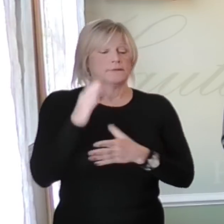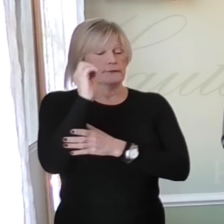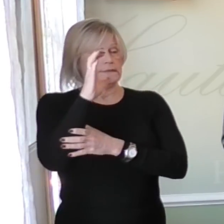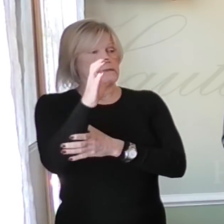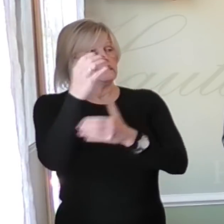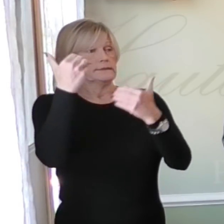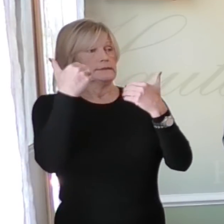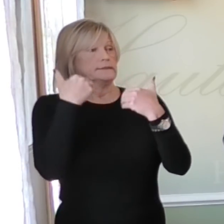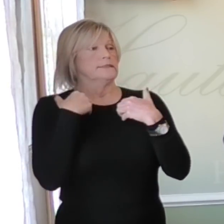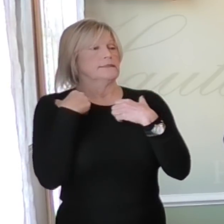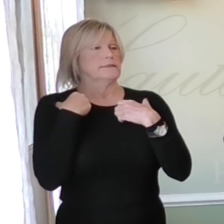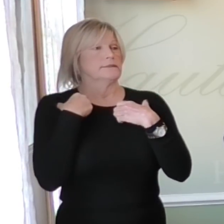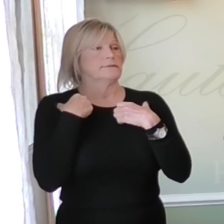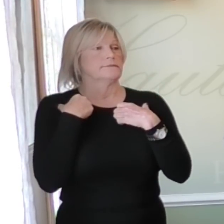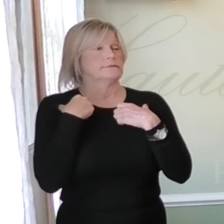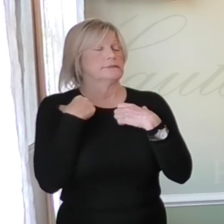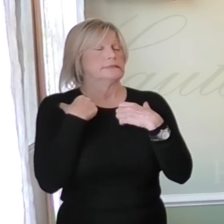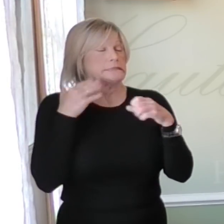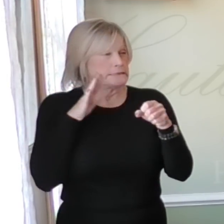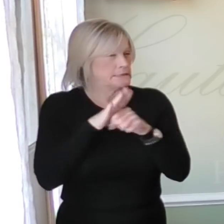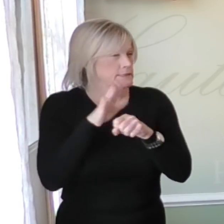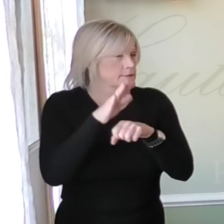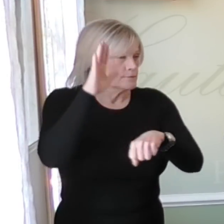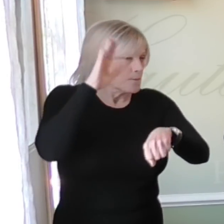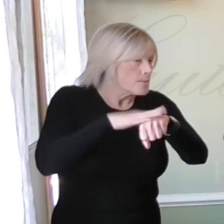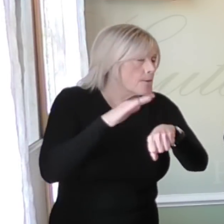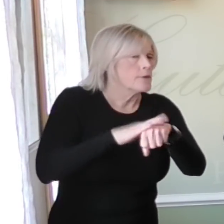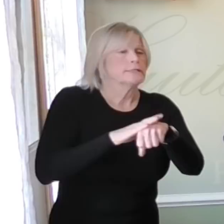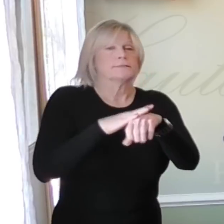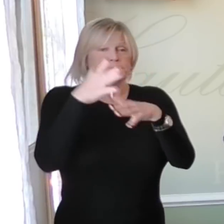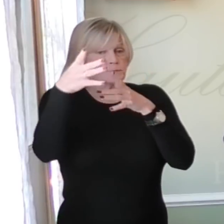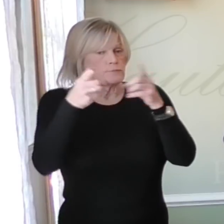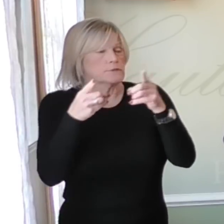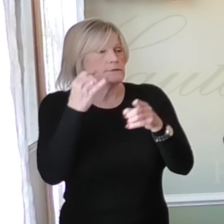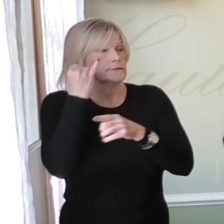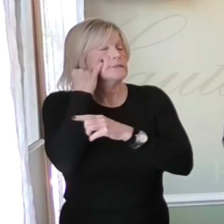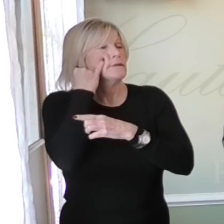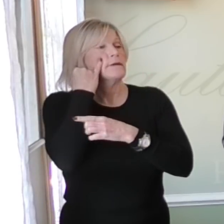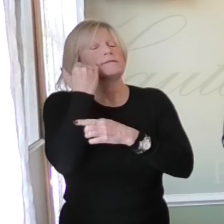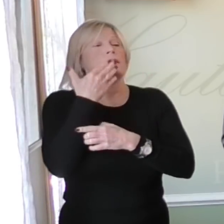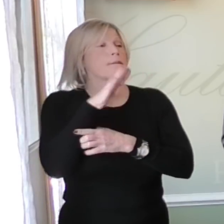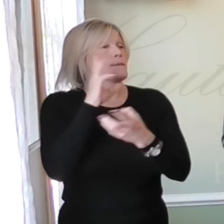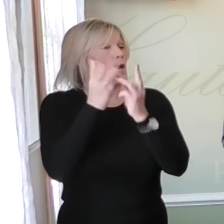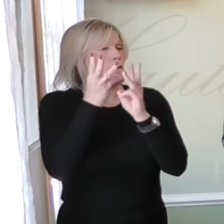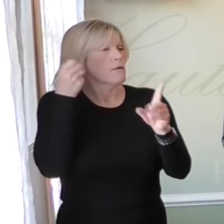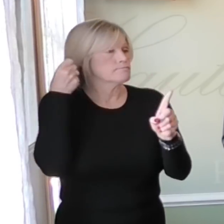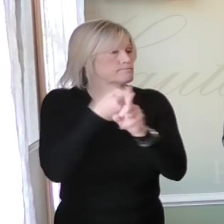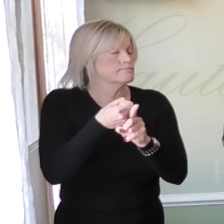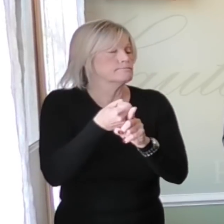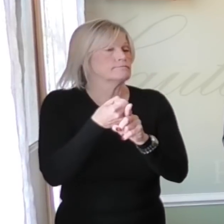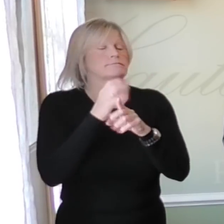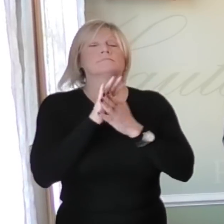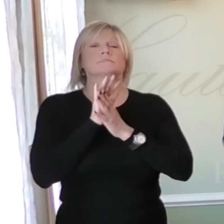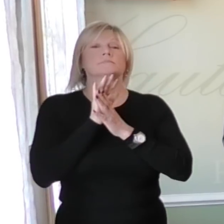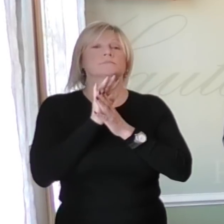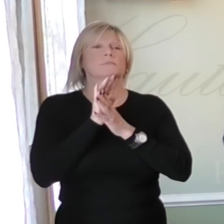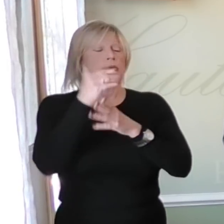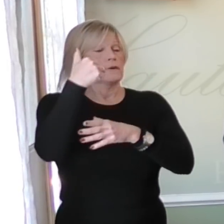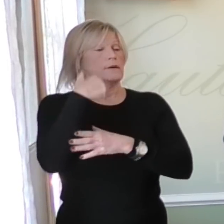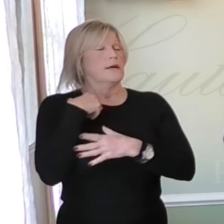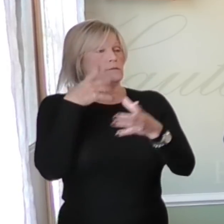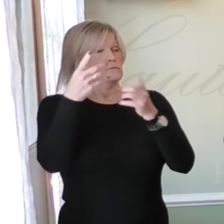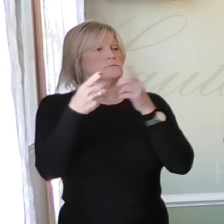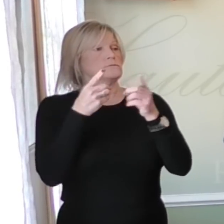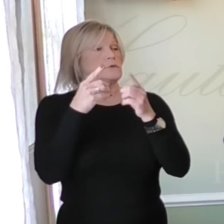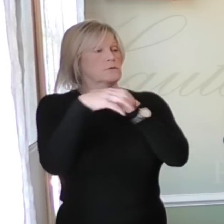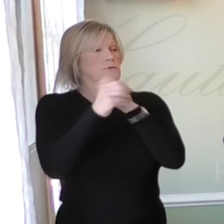City to have as much warning and direction during inclement weather. Therefore, I am directing our Office